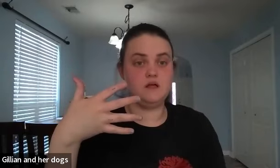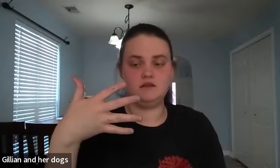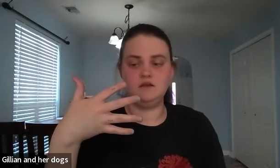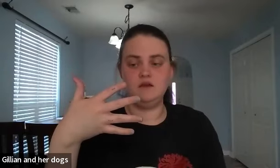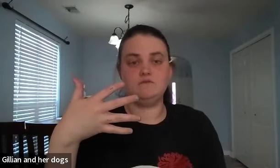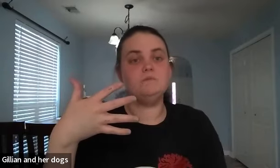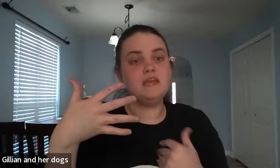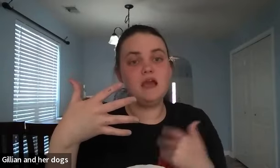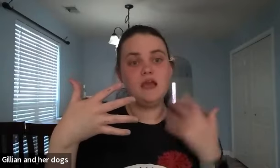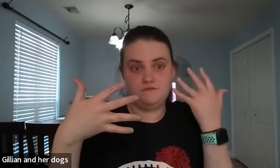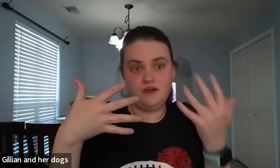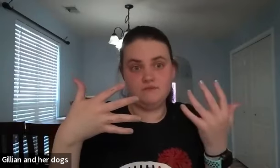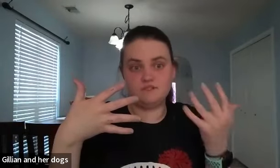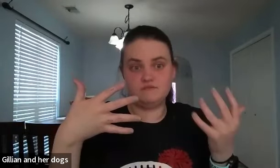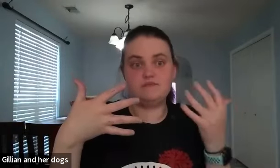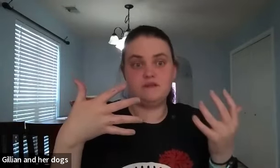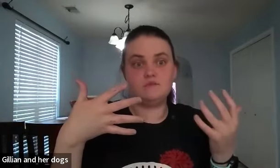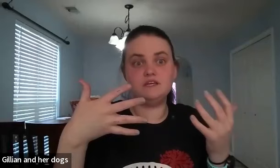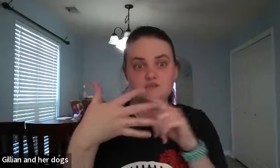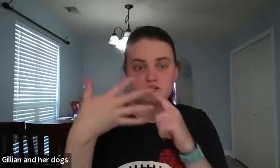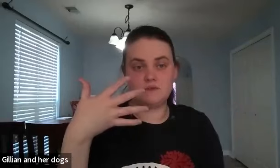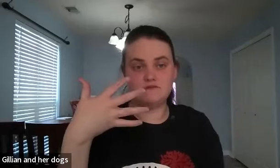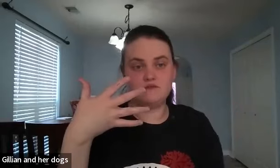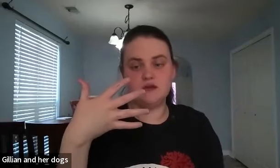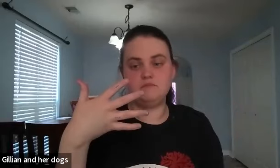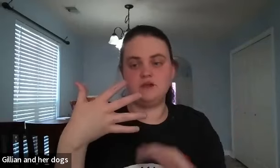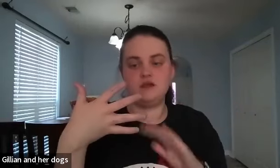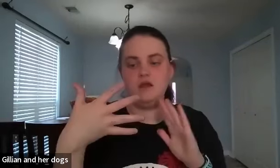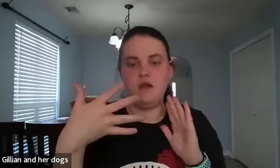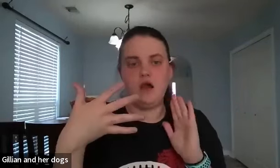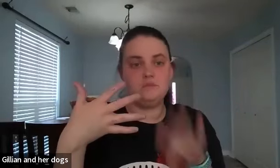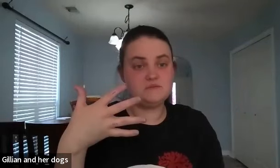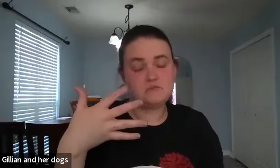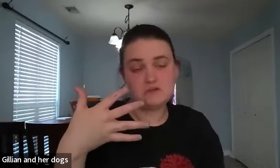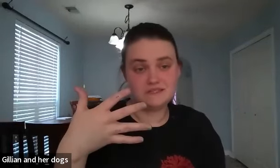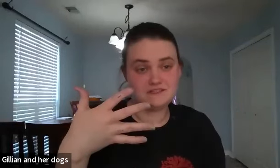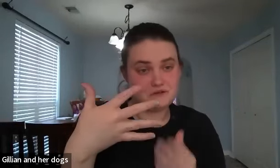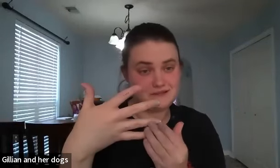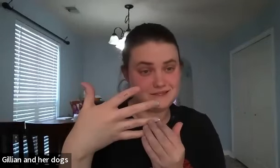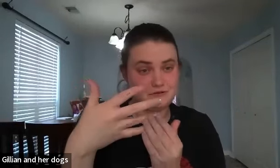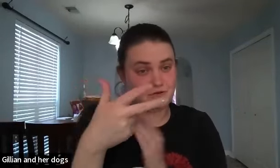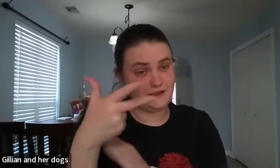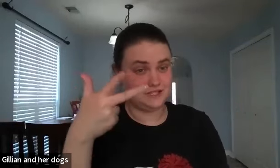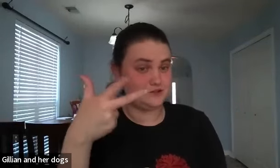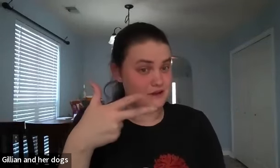like for me, I have five members of my family, so that's why my five's up, but I'll pretend my brother and sister don't exist real quick and just go down to